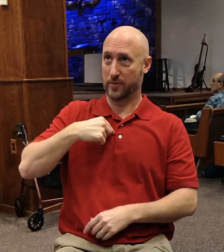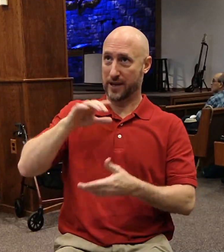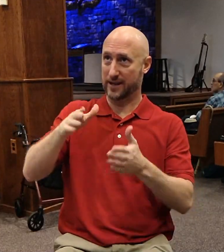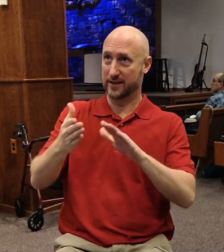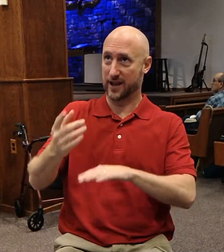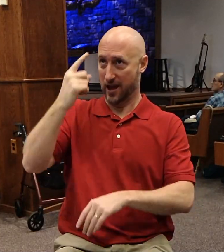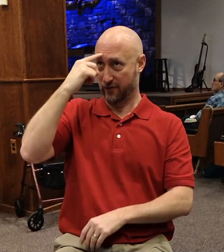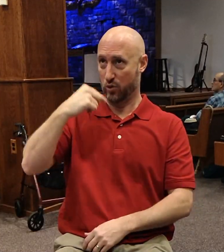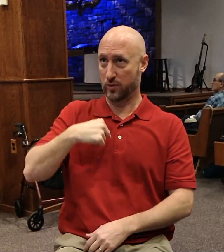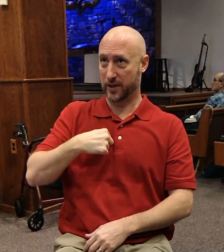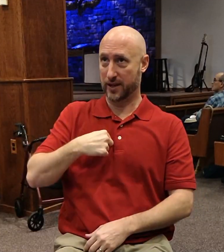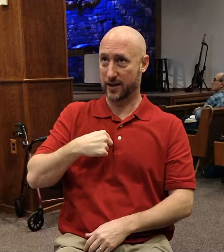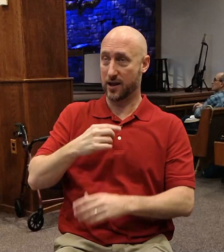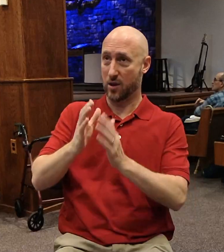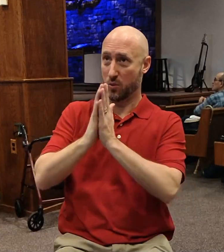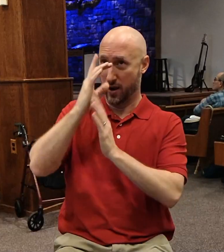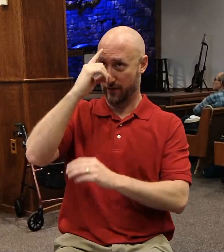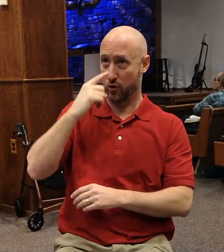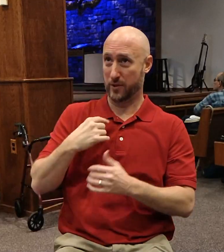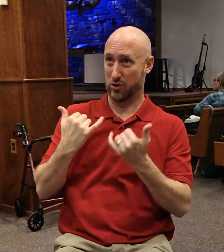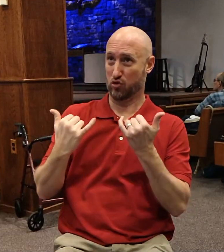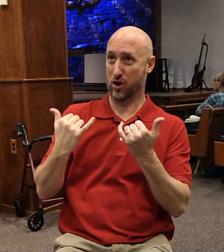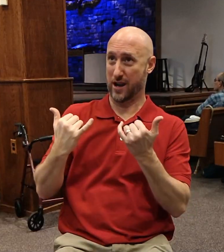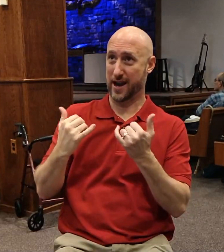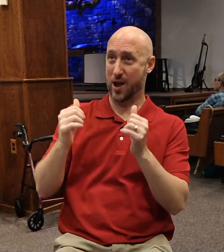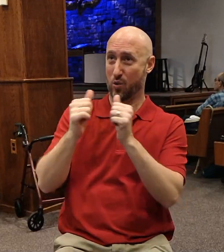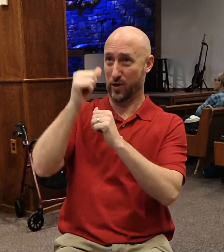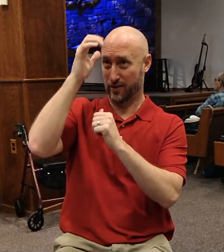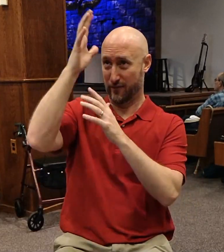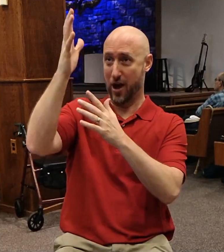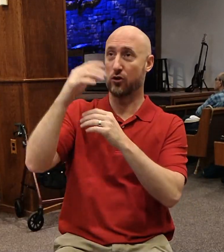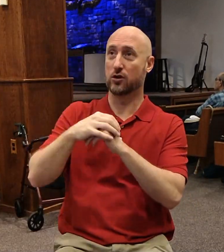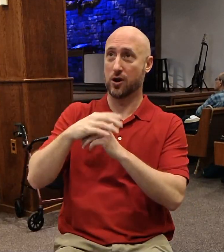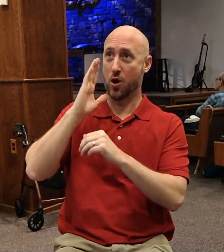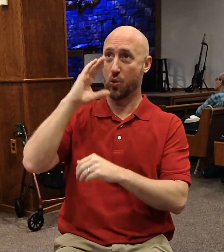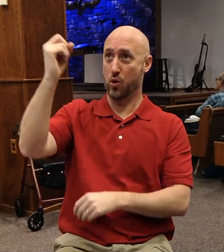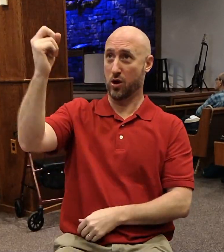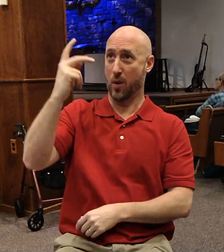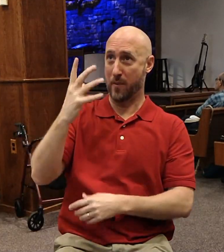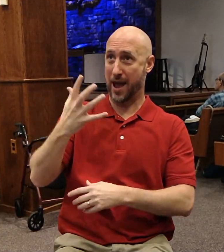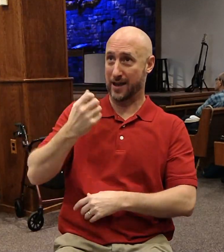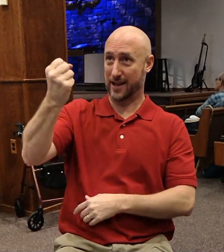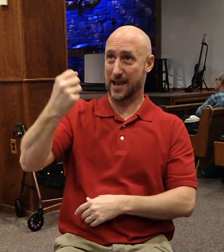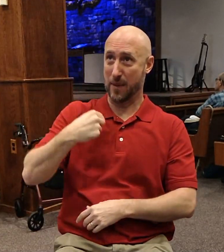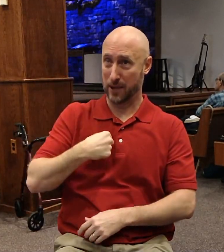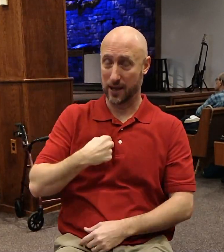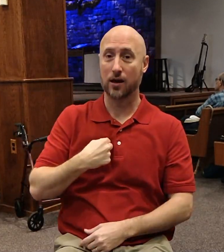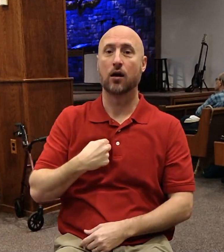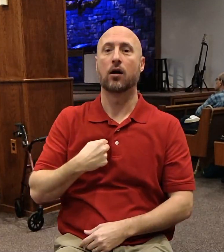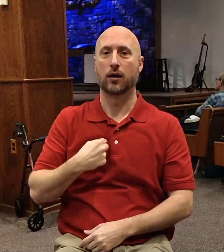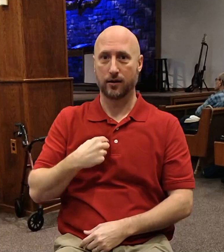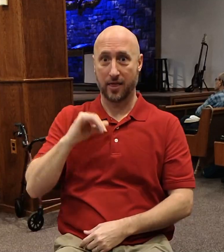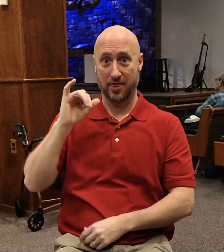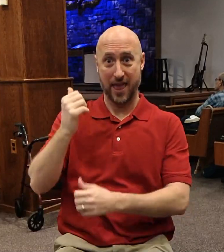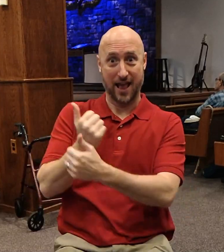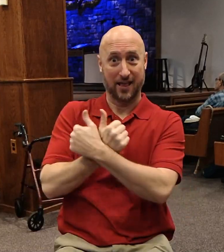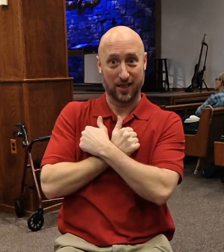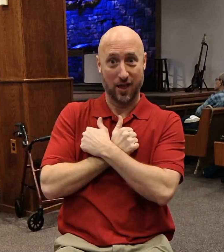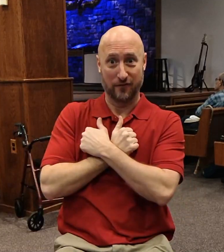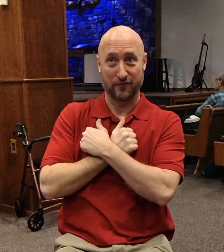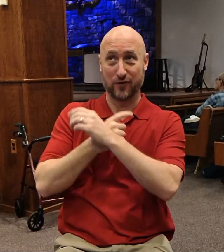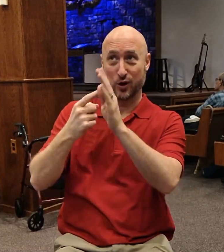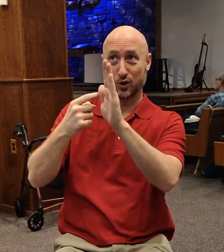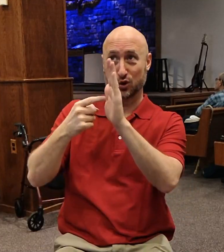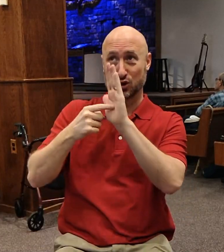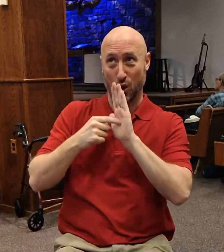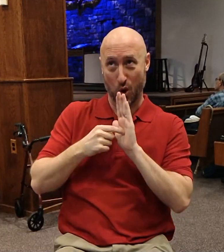for me at the right hand of the Father right now and it is a love that's coming back to get me. He said to his disciples I'm leaving. If he